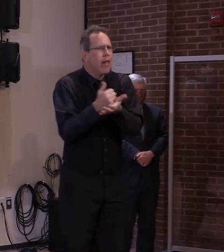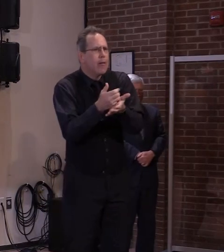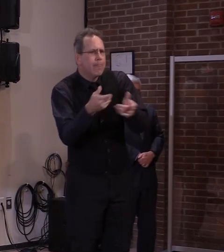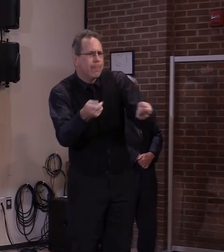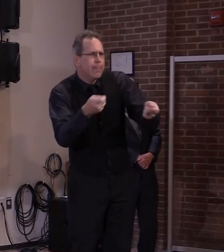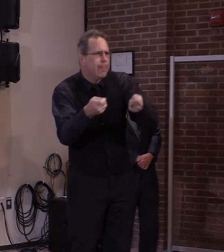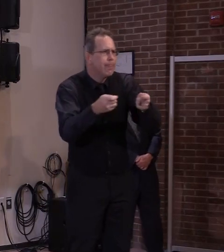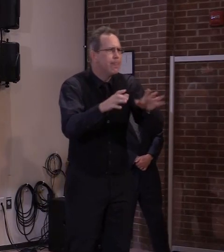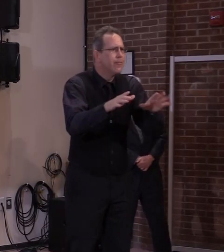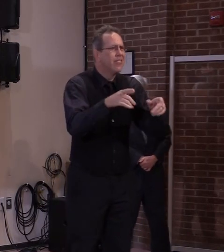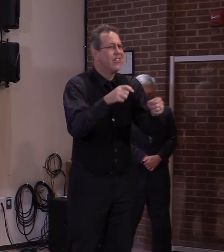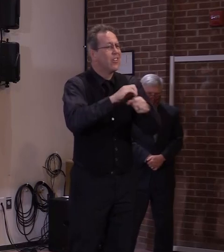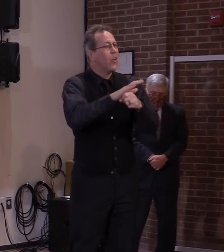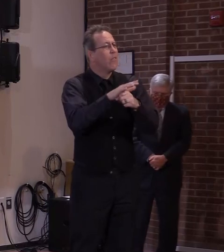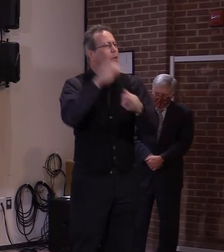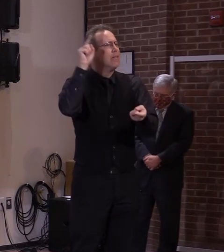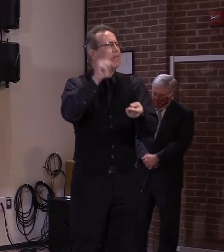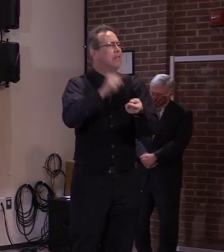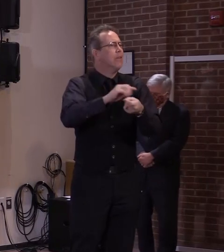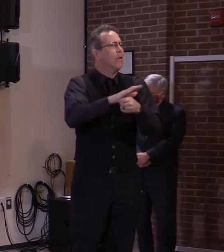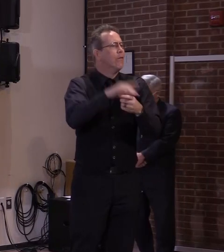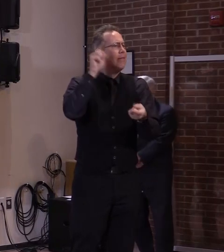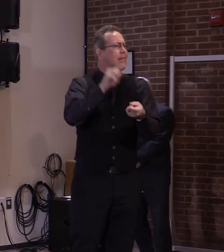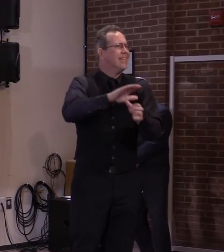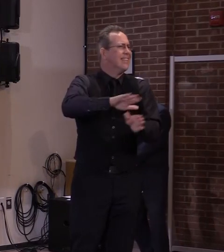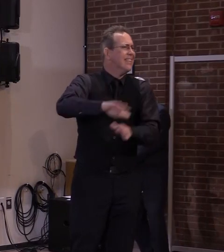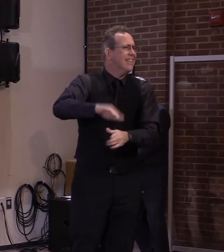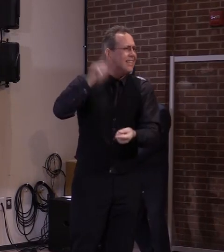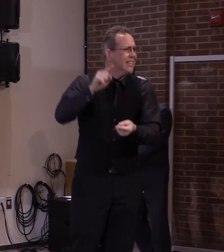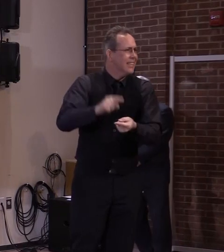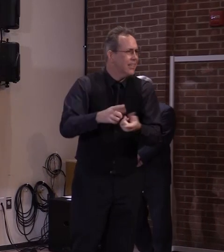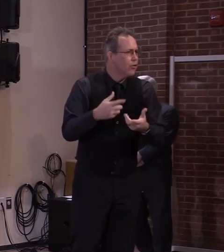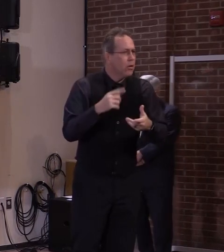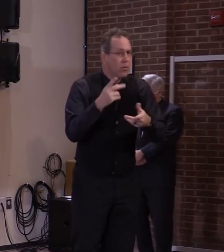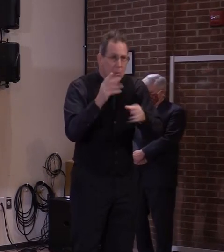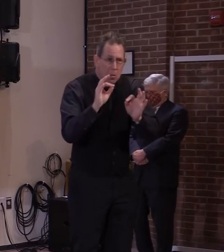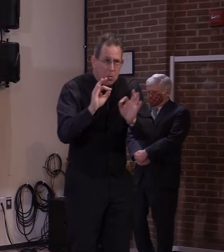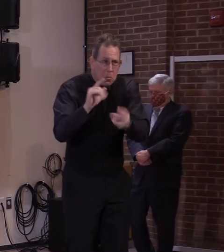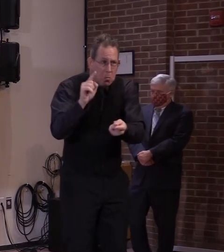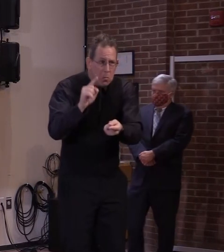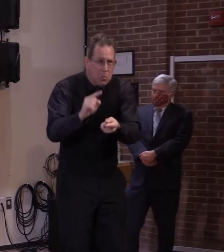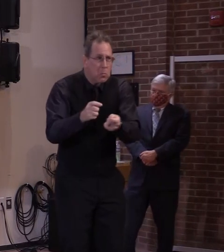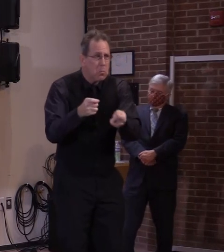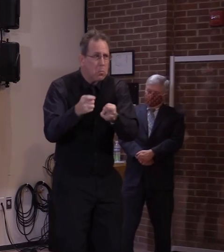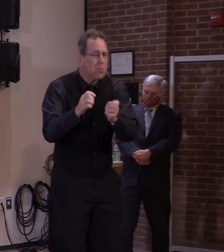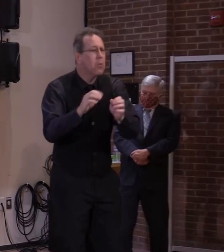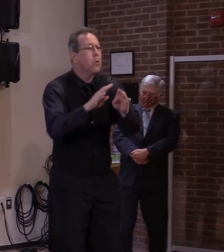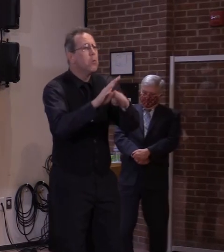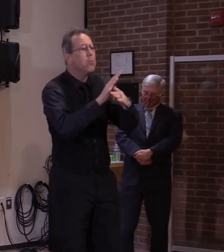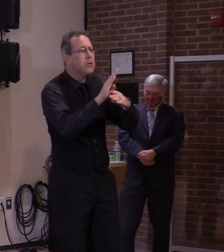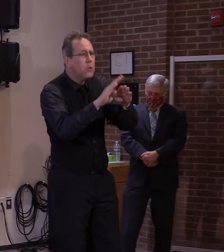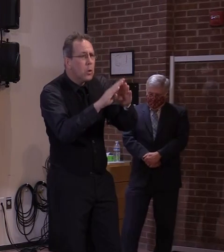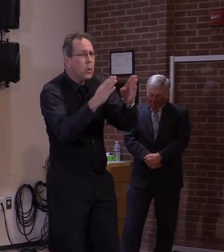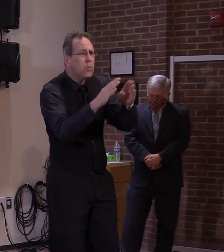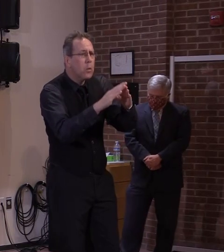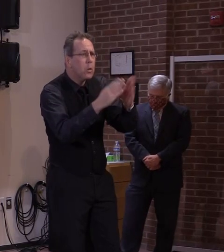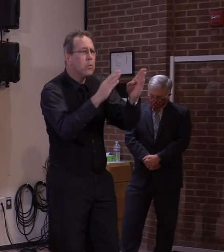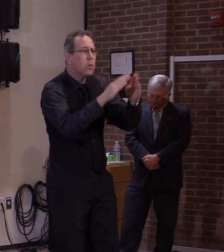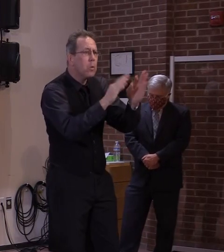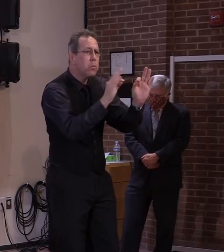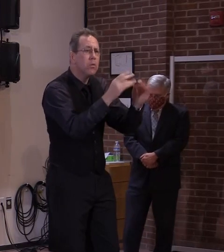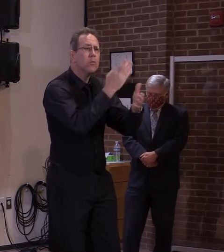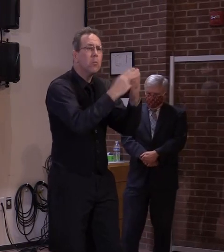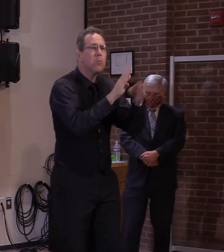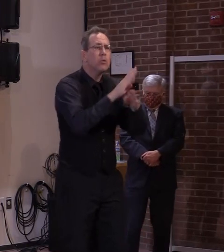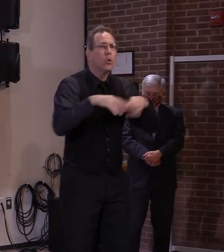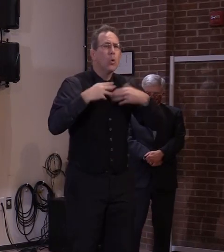last spring, employers began putting into place their own operational changes to address the safety of their employees